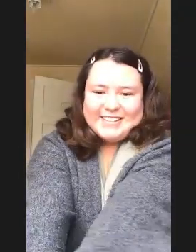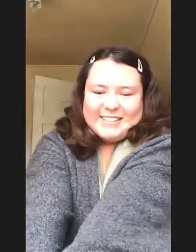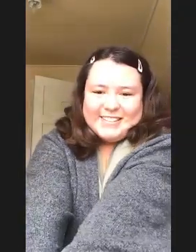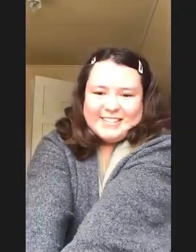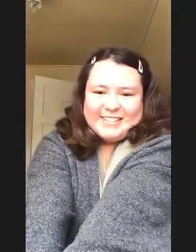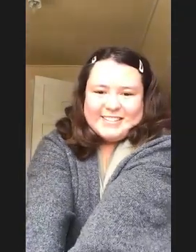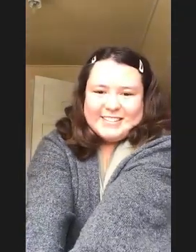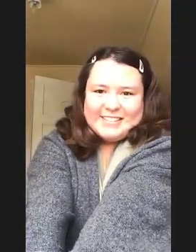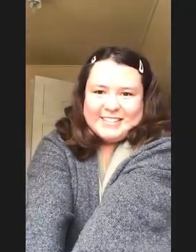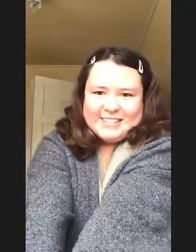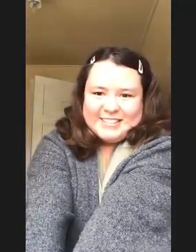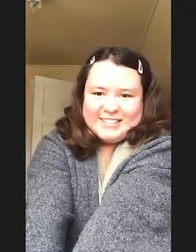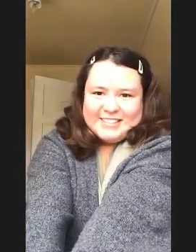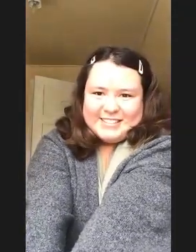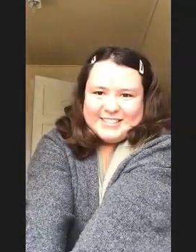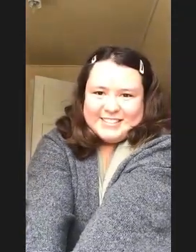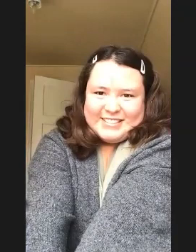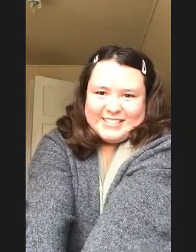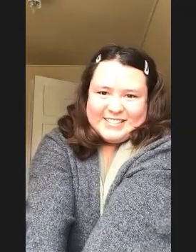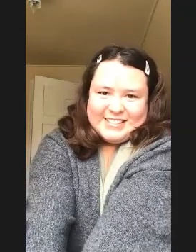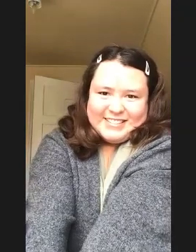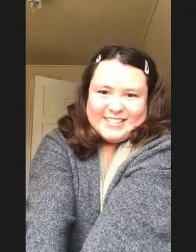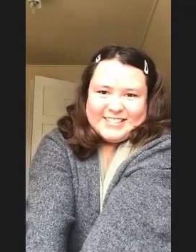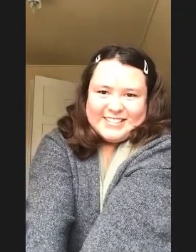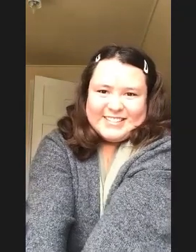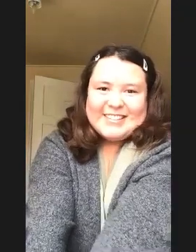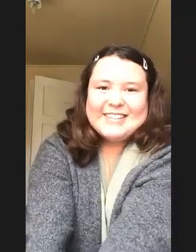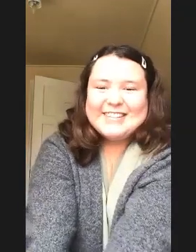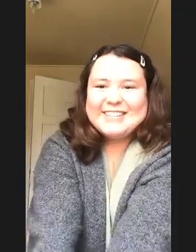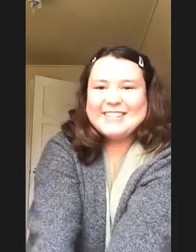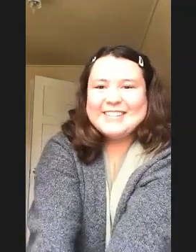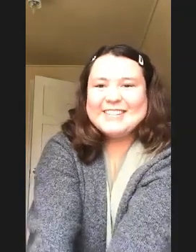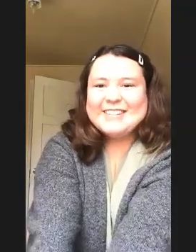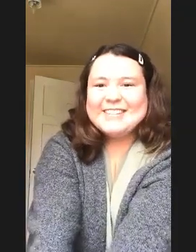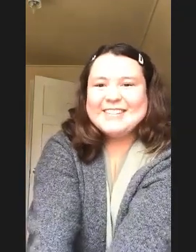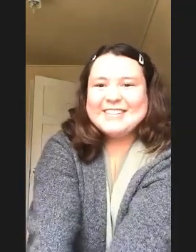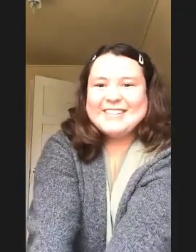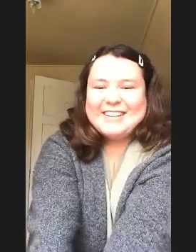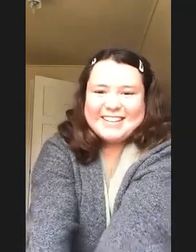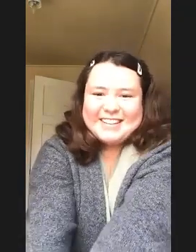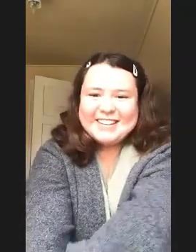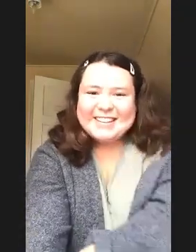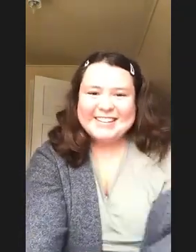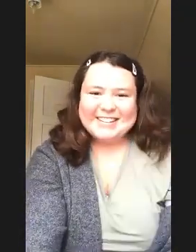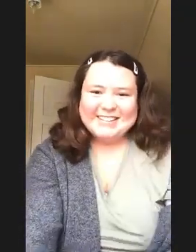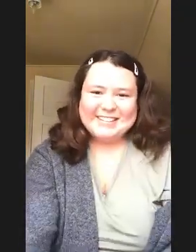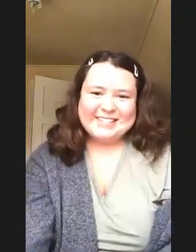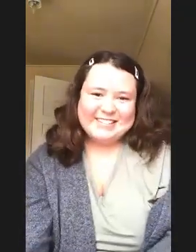I'm very slow. My hands don't work. I don't have much like hand-eye coordination, I guess. Do you want to go over that a couple